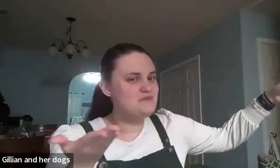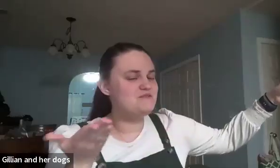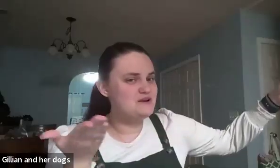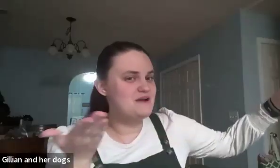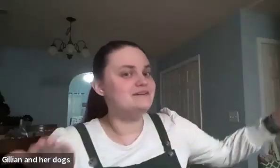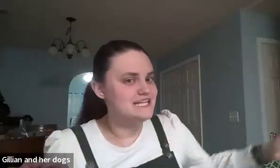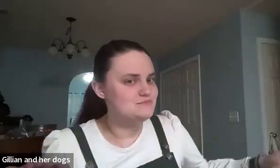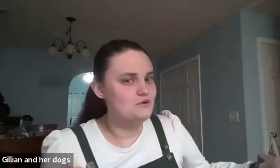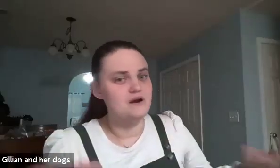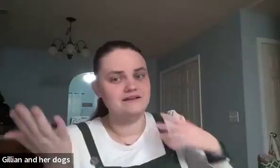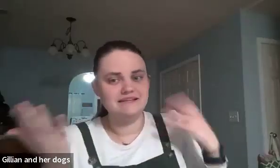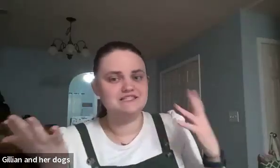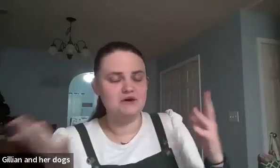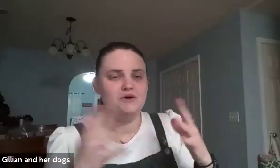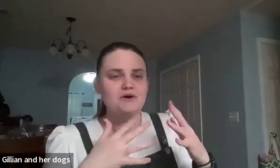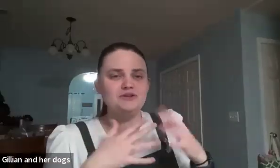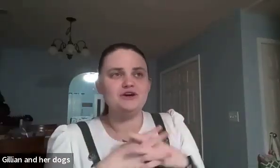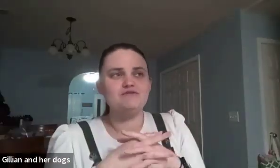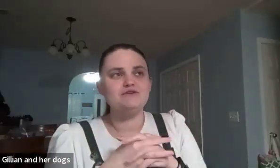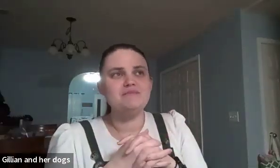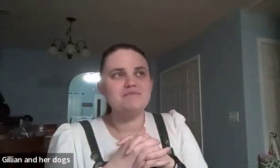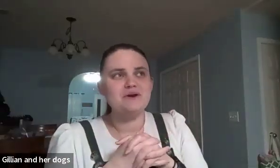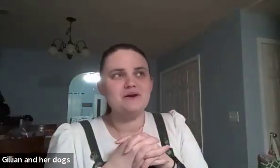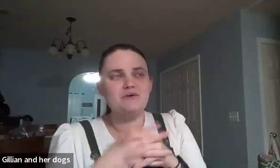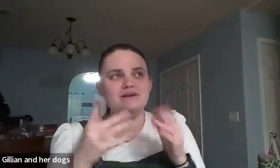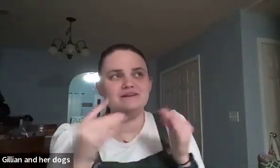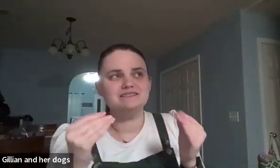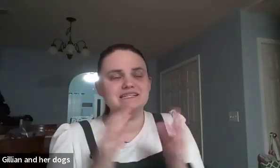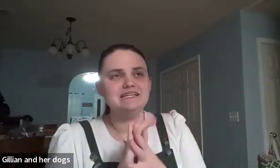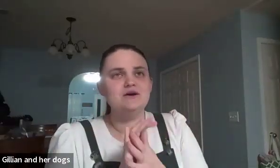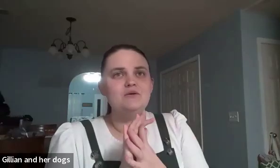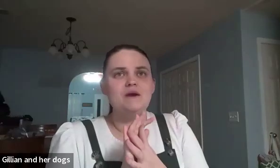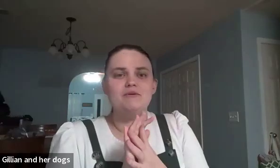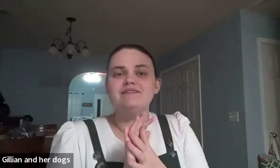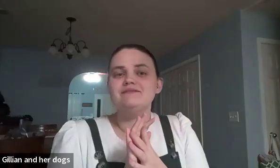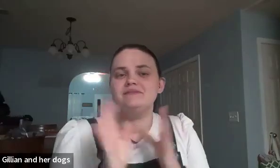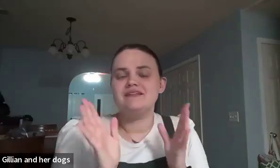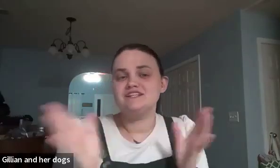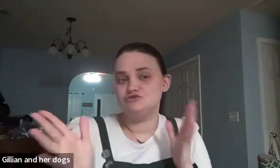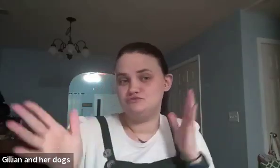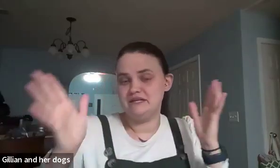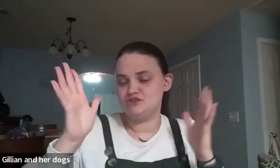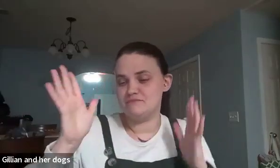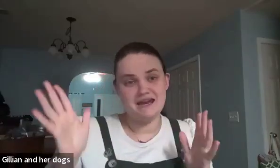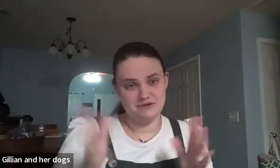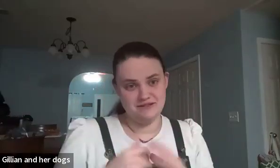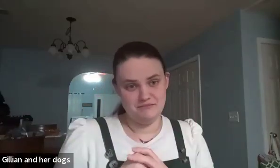probably have been around kids before, or at least know, if you remember or even seen where they like to be dramatic with